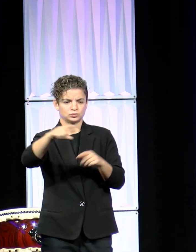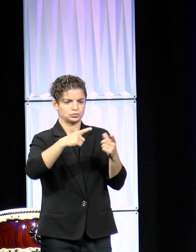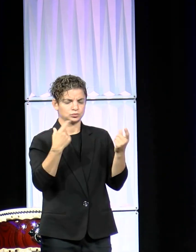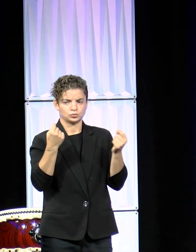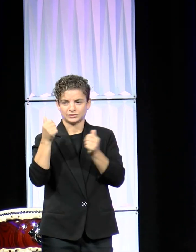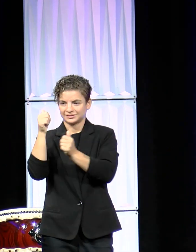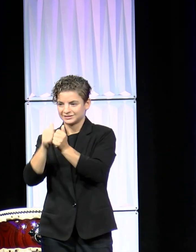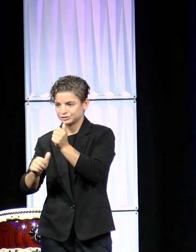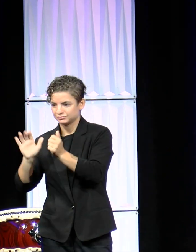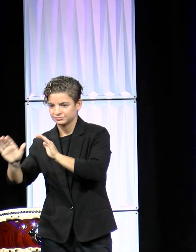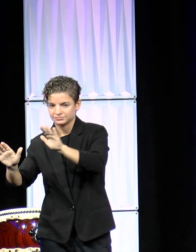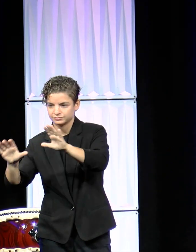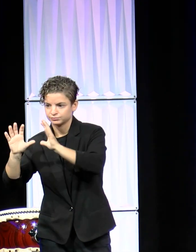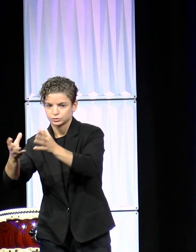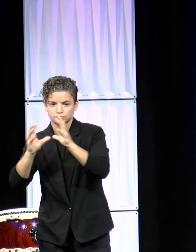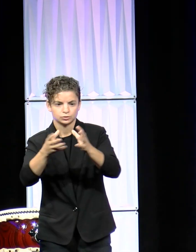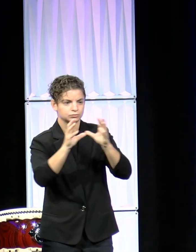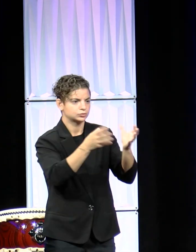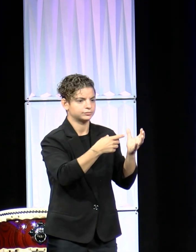of those issues?